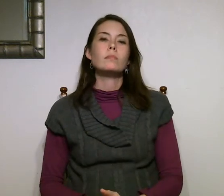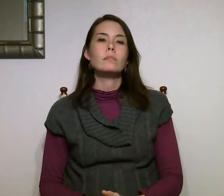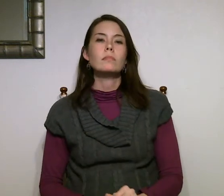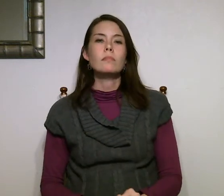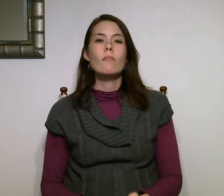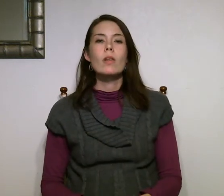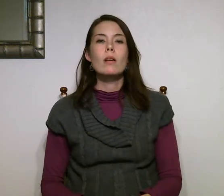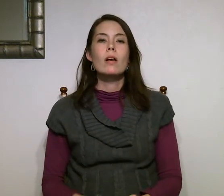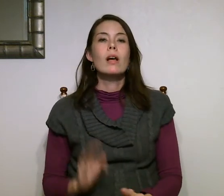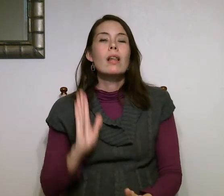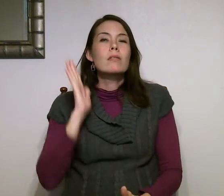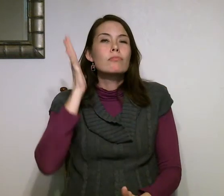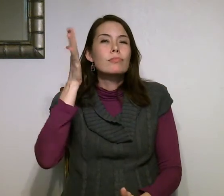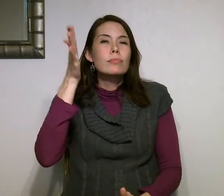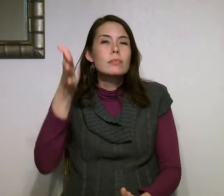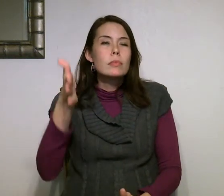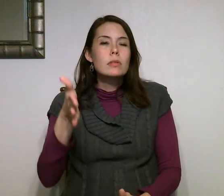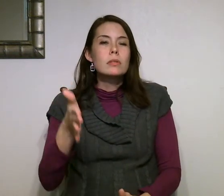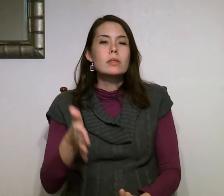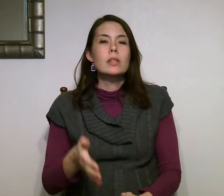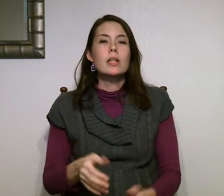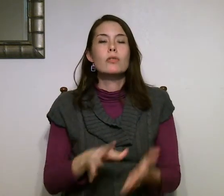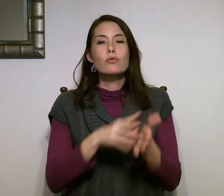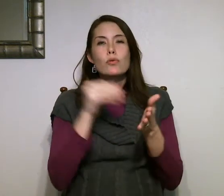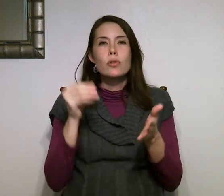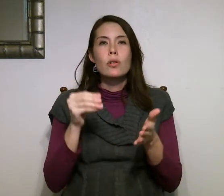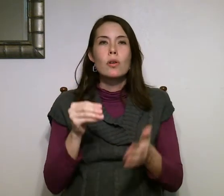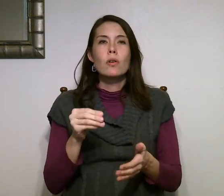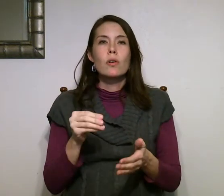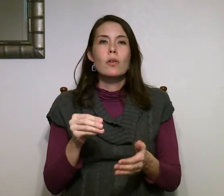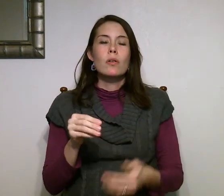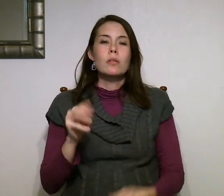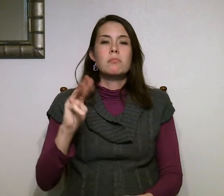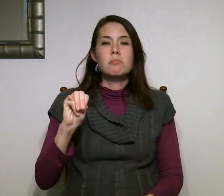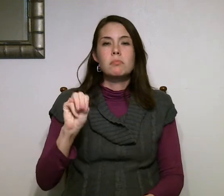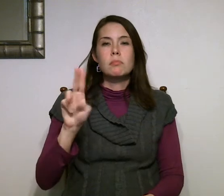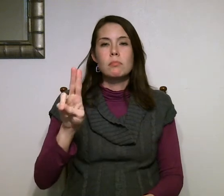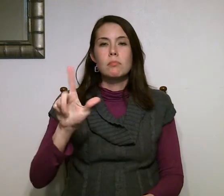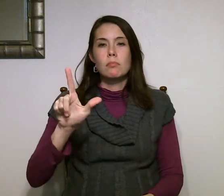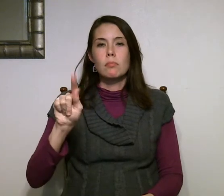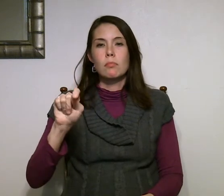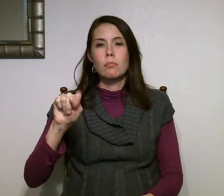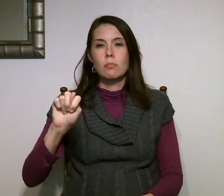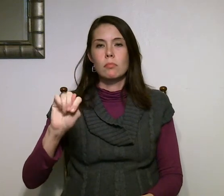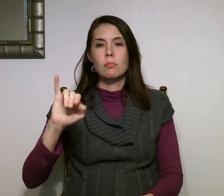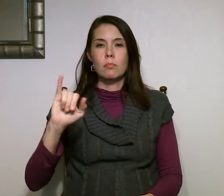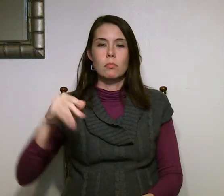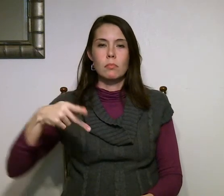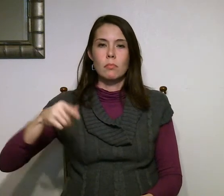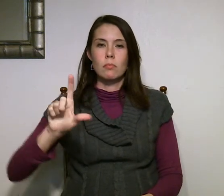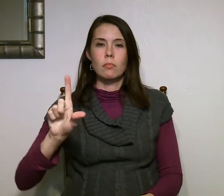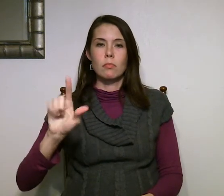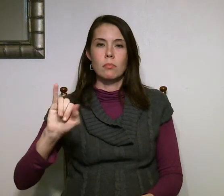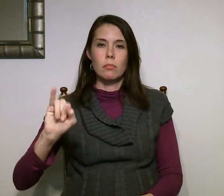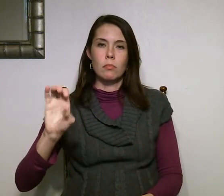multiplication a little bit, but these types of problems are, when you're getting started off in mathematics, these kind of require the most practice, and to some degree you